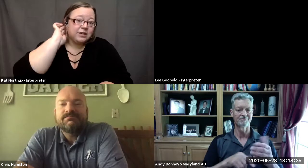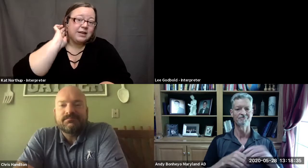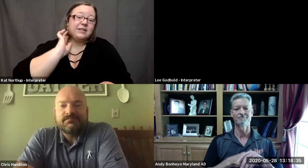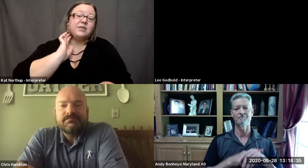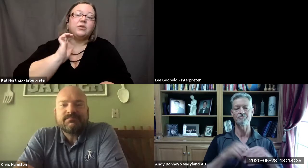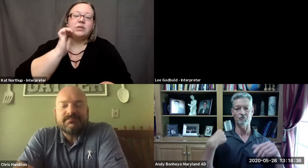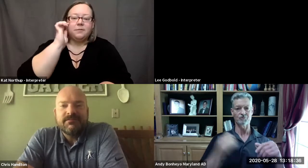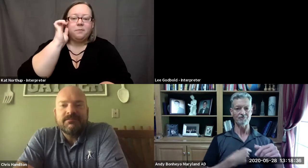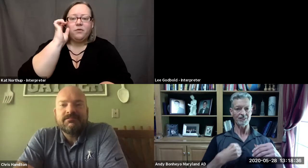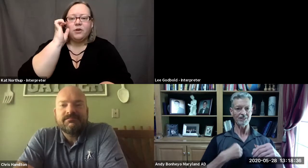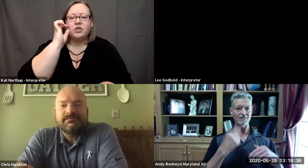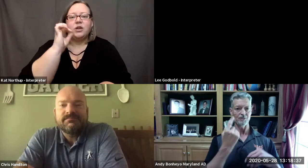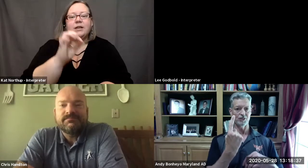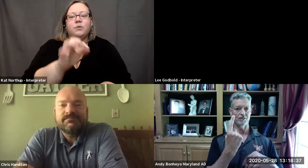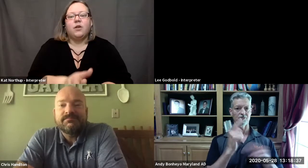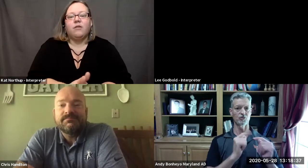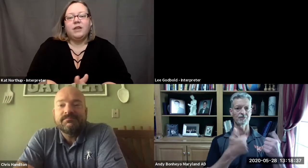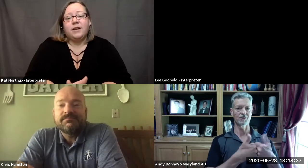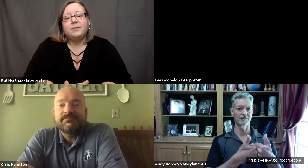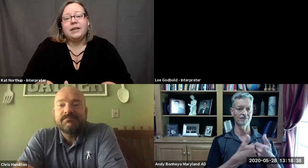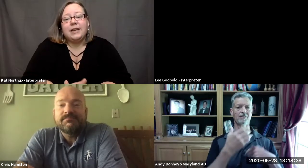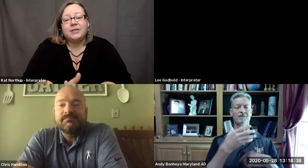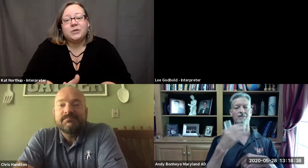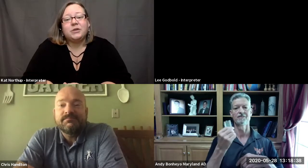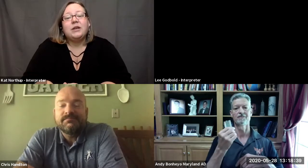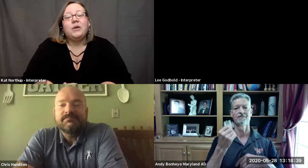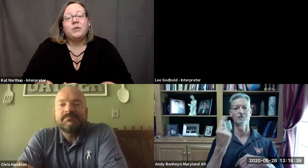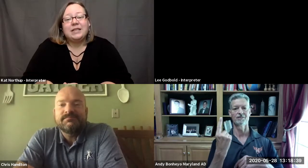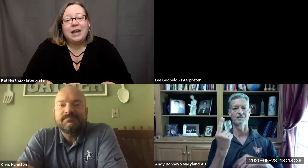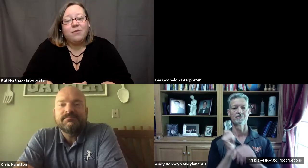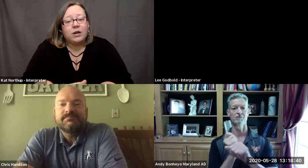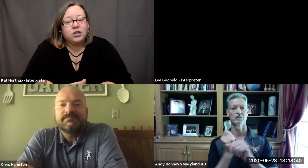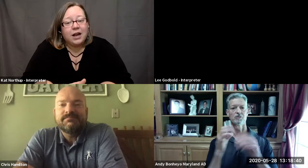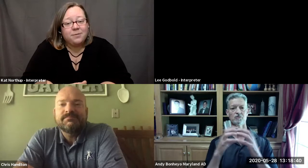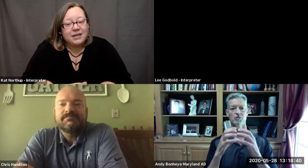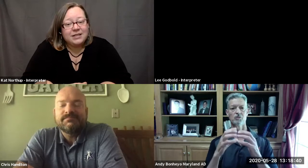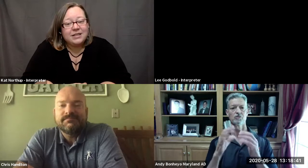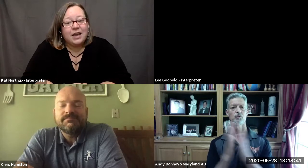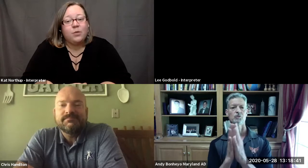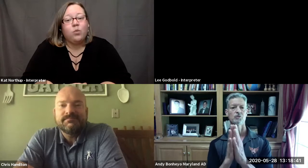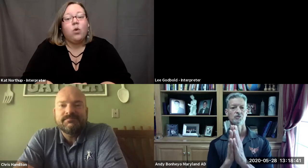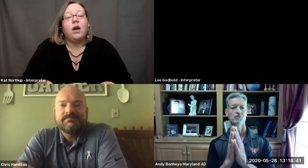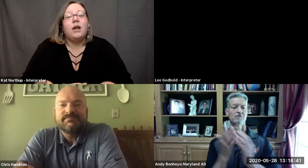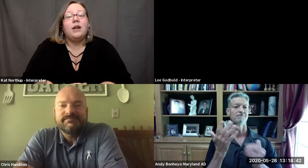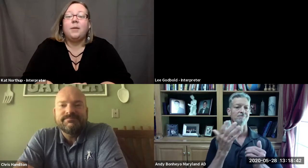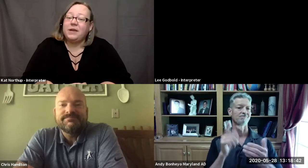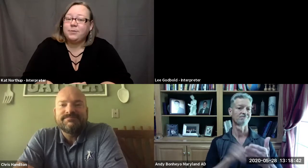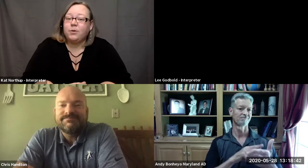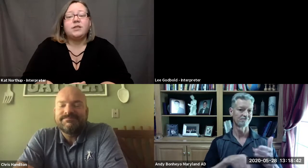and canceled, and frustrated with all of the events being canceled. We did have one track meet and one baseball,